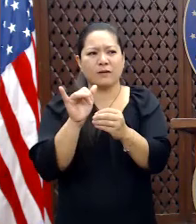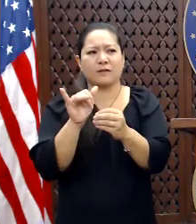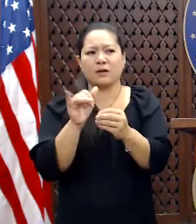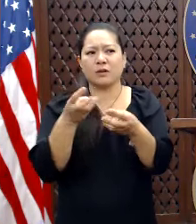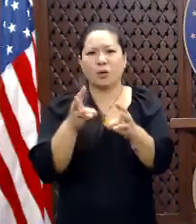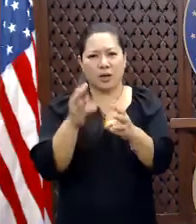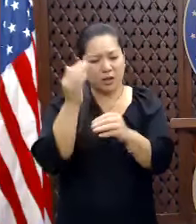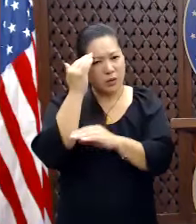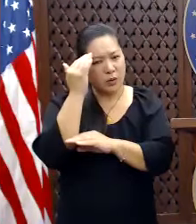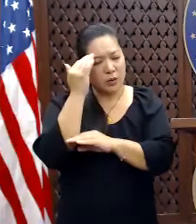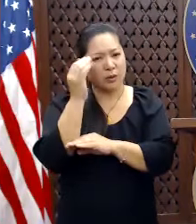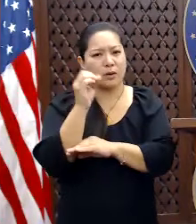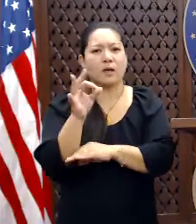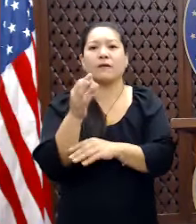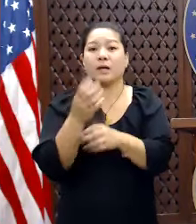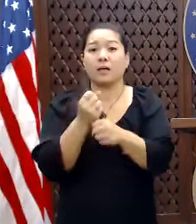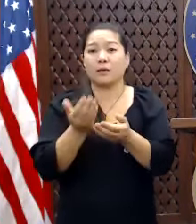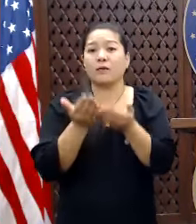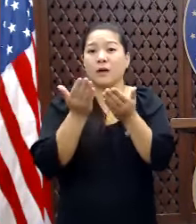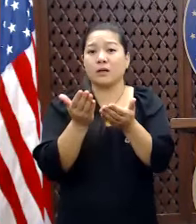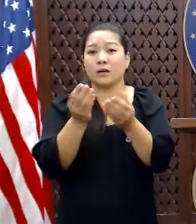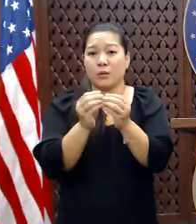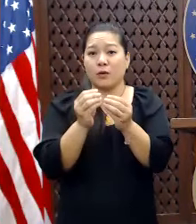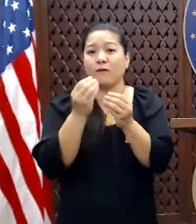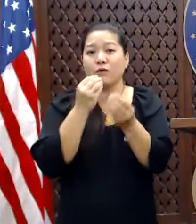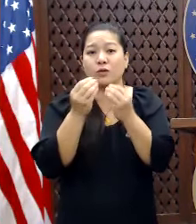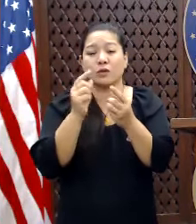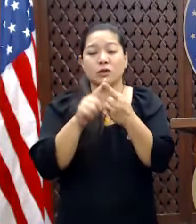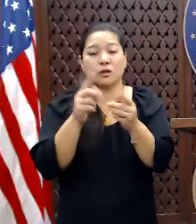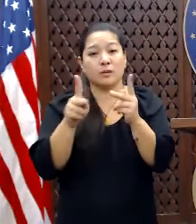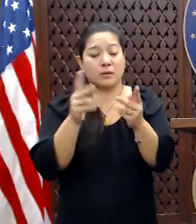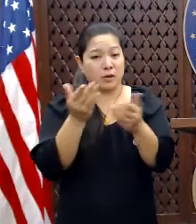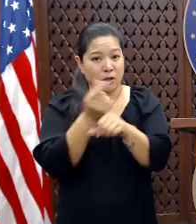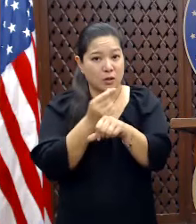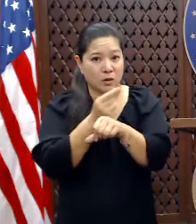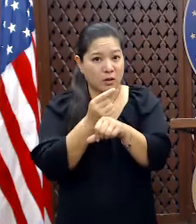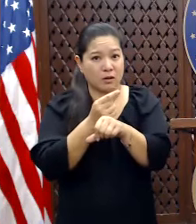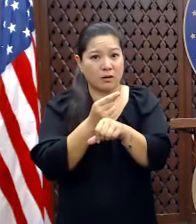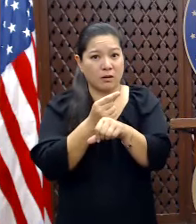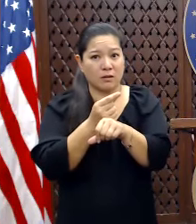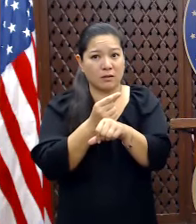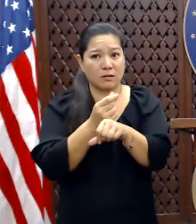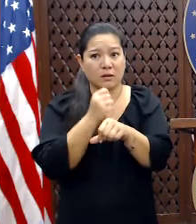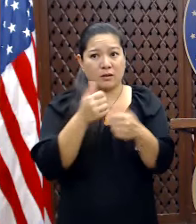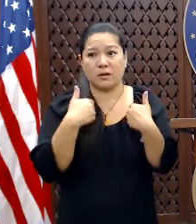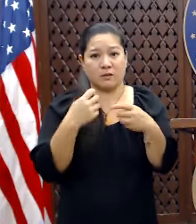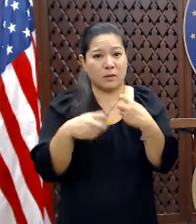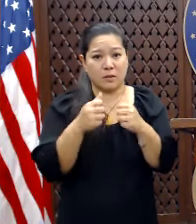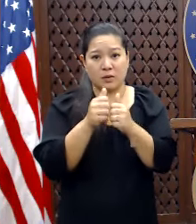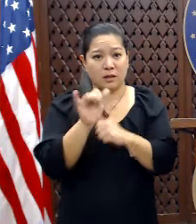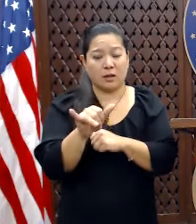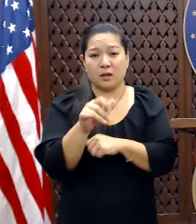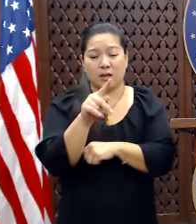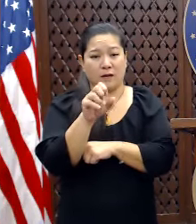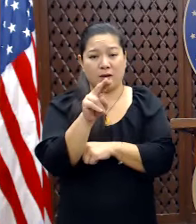way of, you know, also providing more food to the people, you know, I don't have a problem with that,